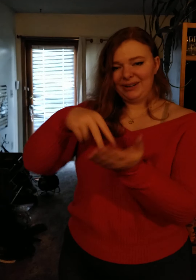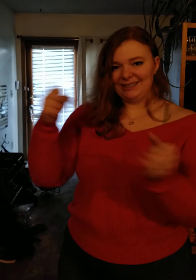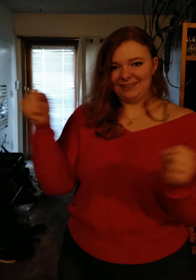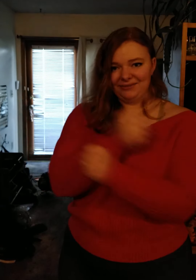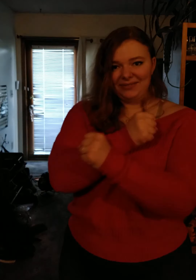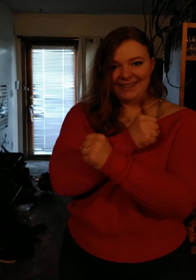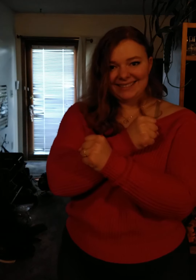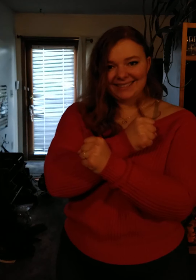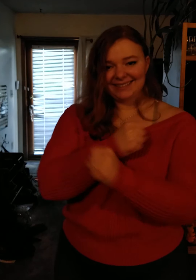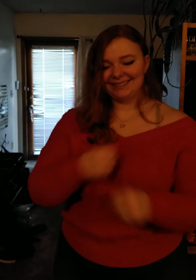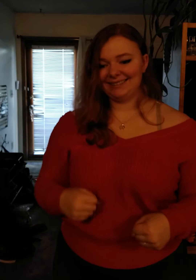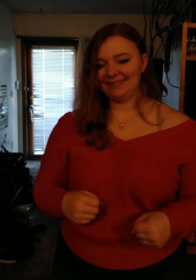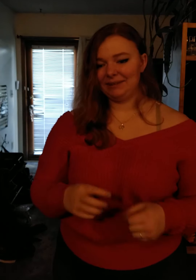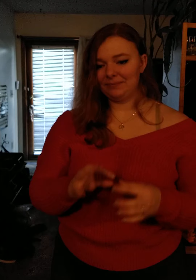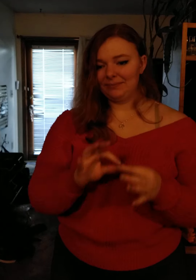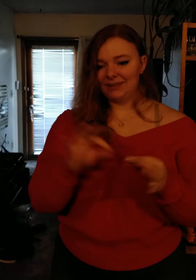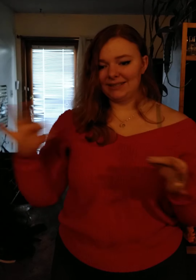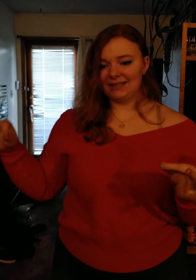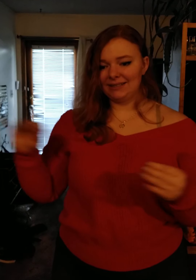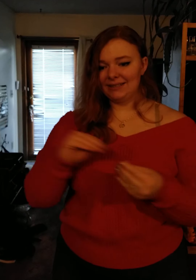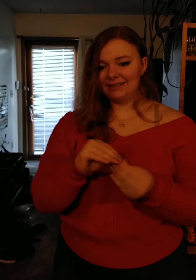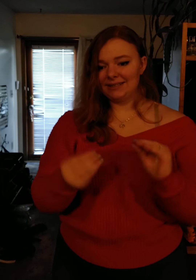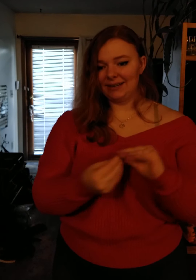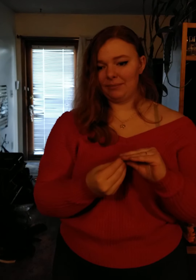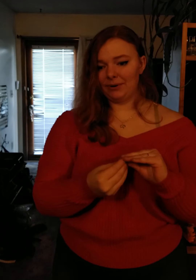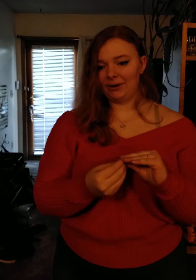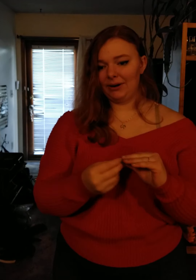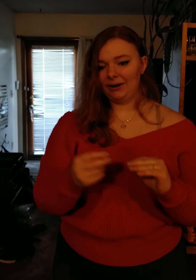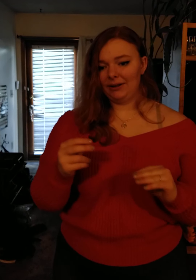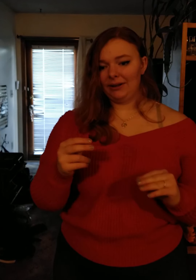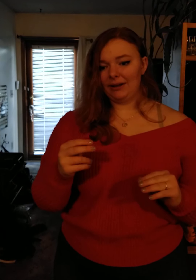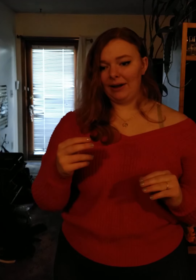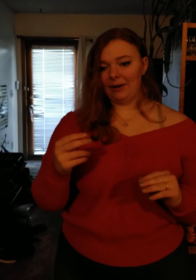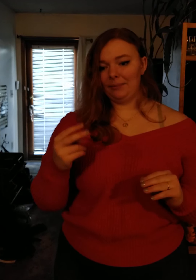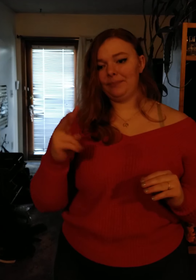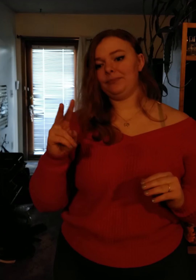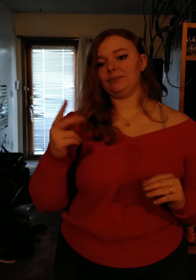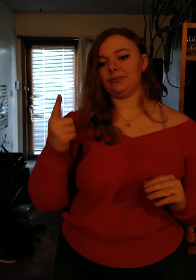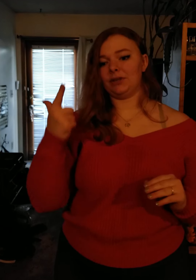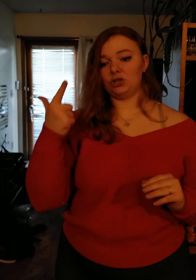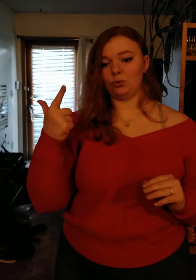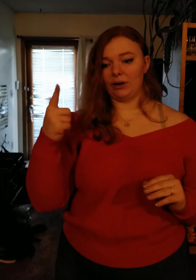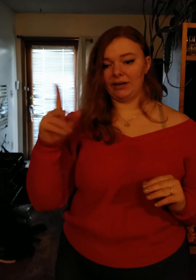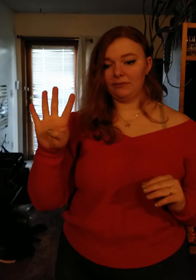to fight. Sentence number 24.